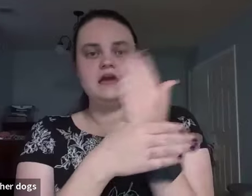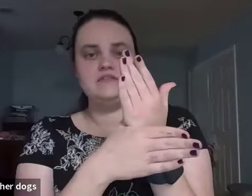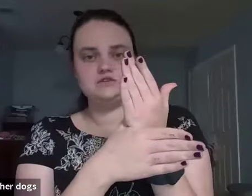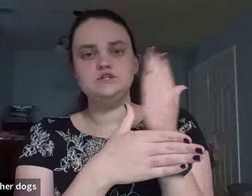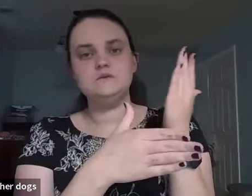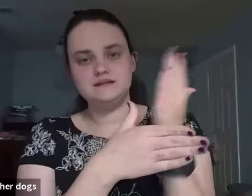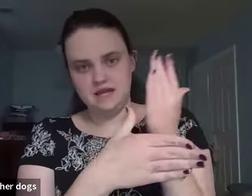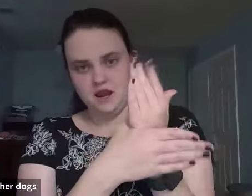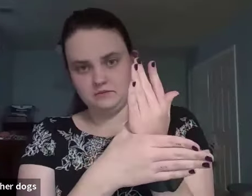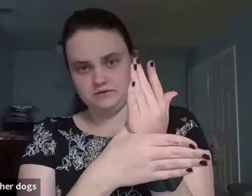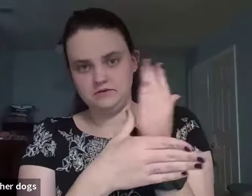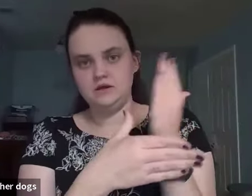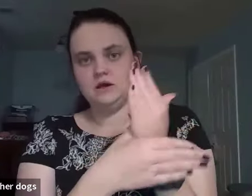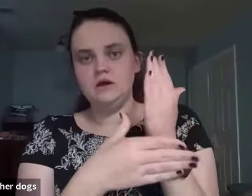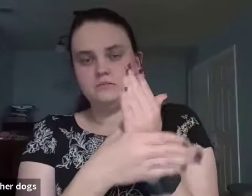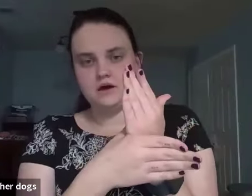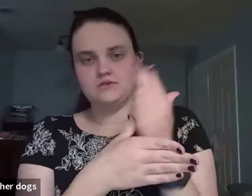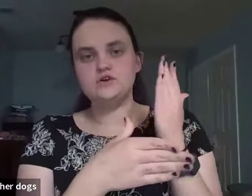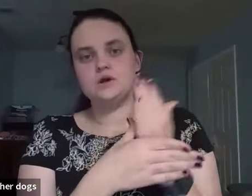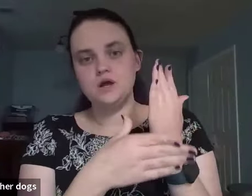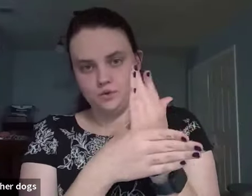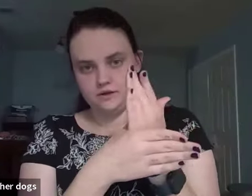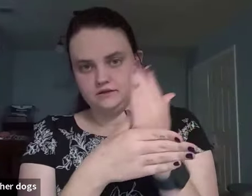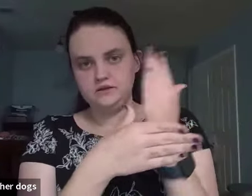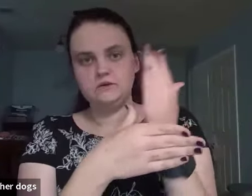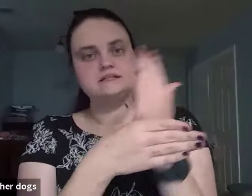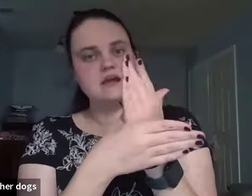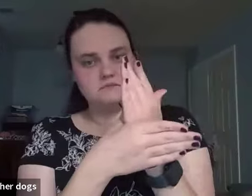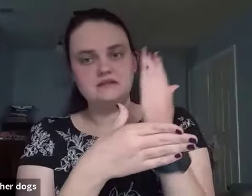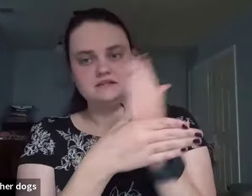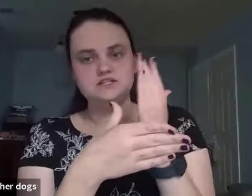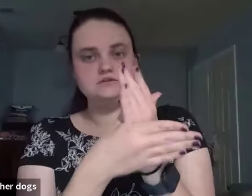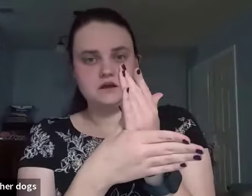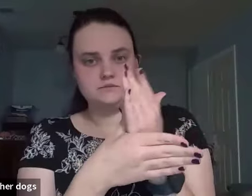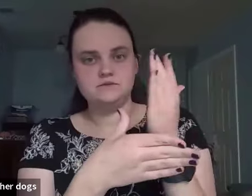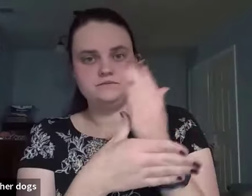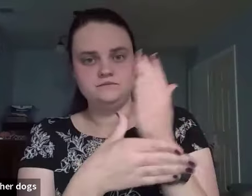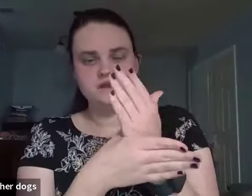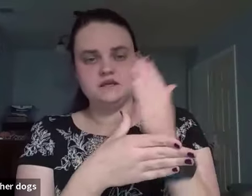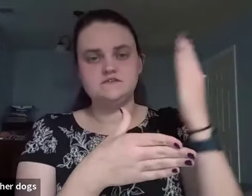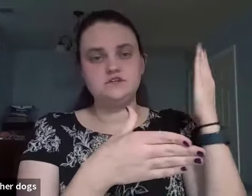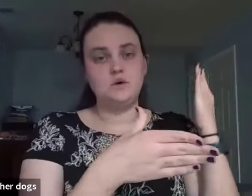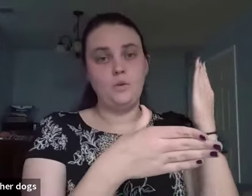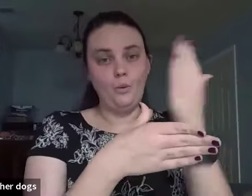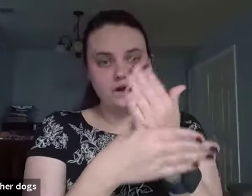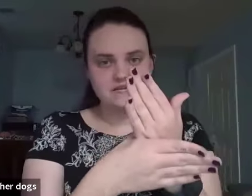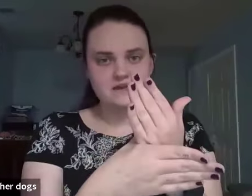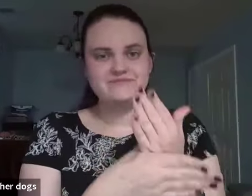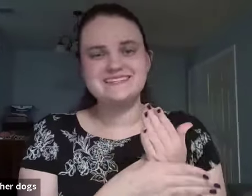And this one you wanna tap, bother, annoy. You wanna tap at least 2 times. Because if you do it one time, this